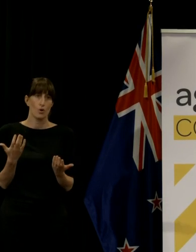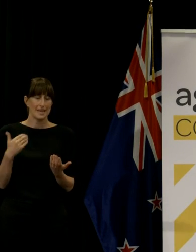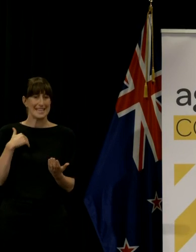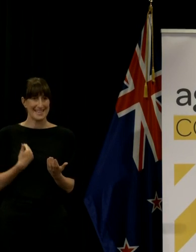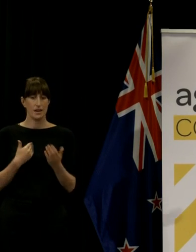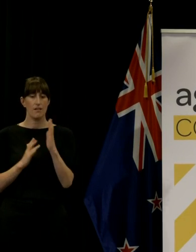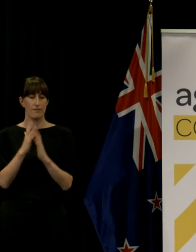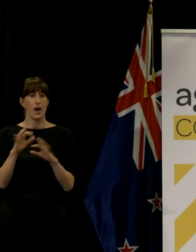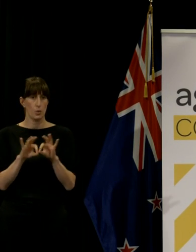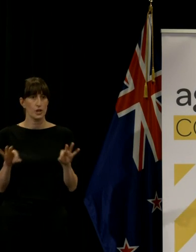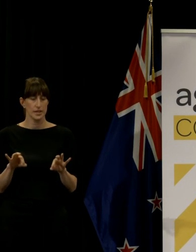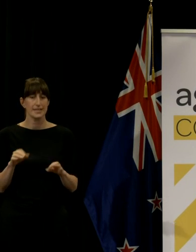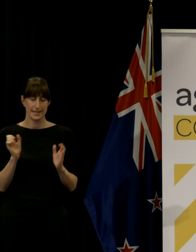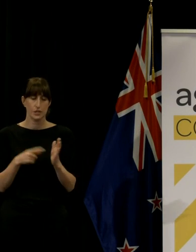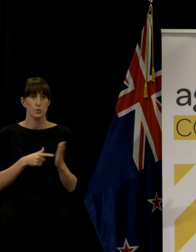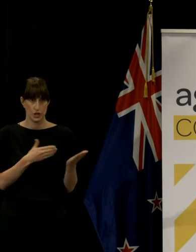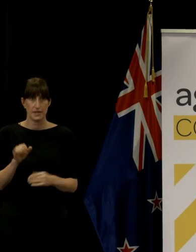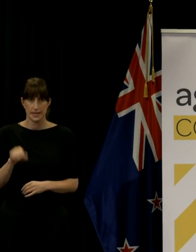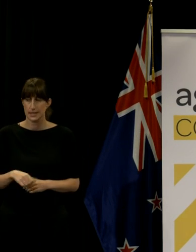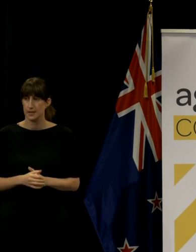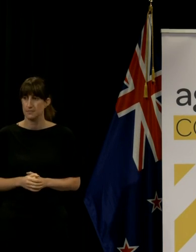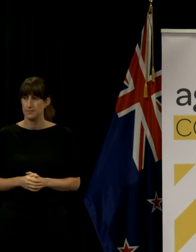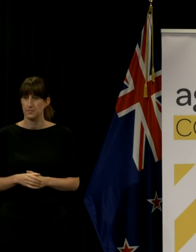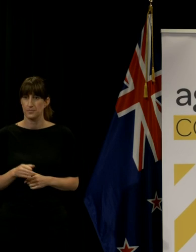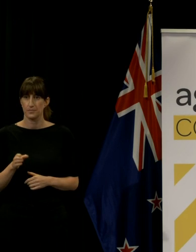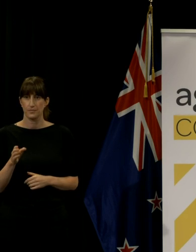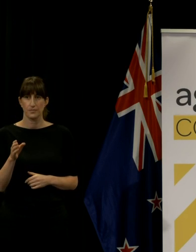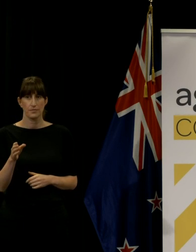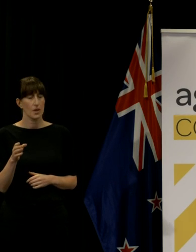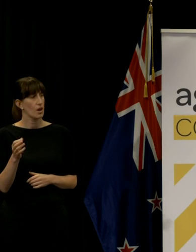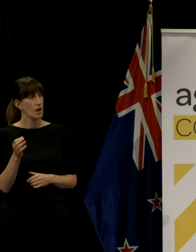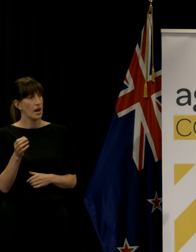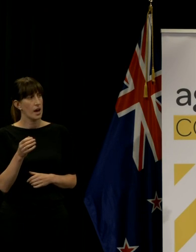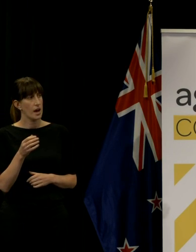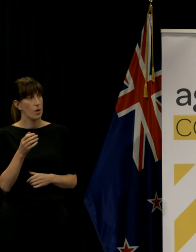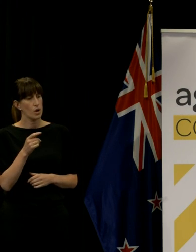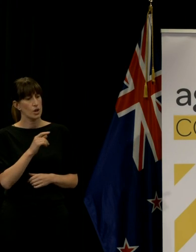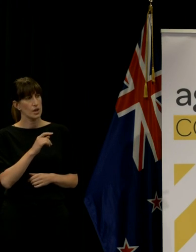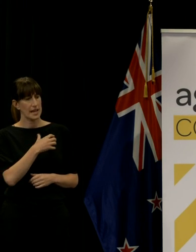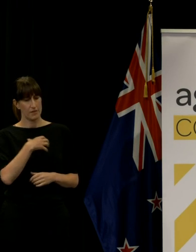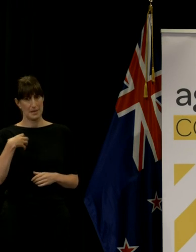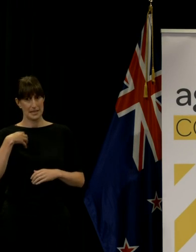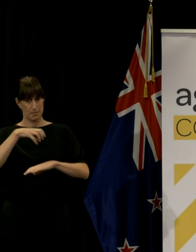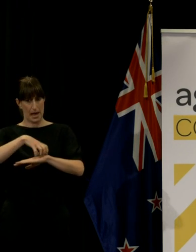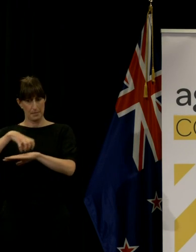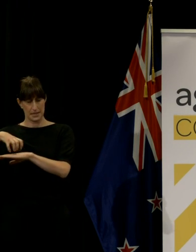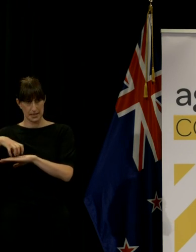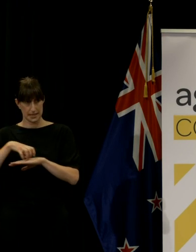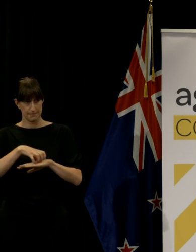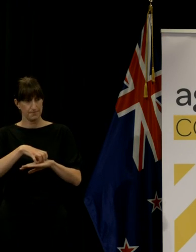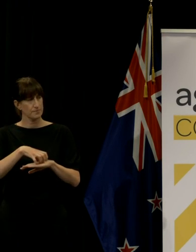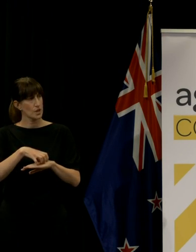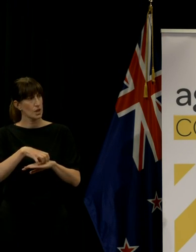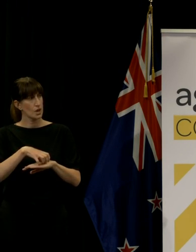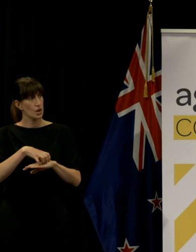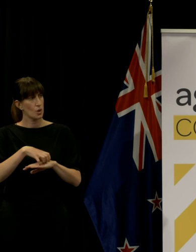context. Can I just ask you what your expectations are of government departments in terms of making sure that everyone that should be working